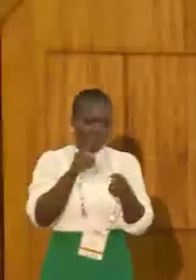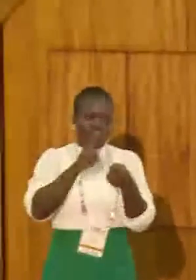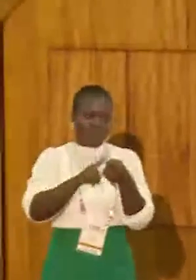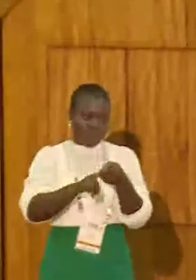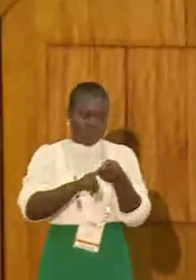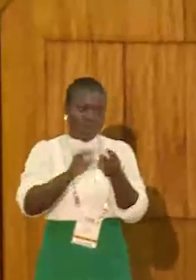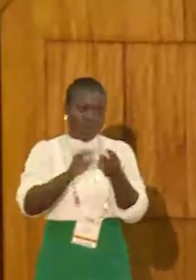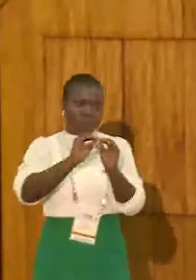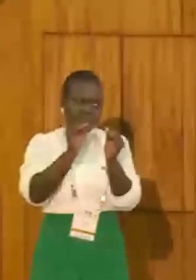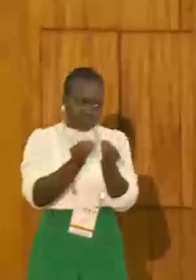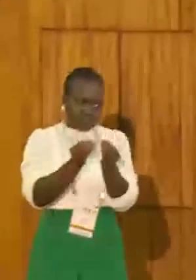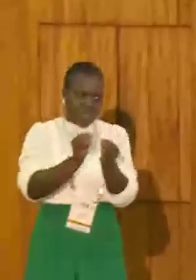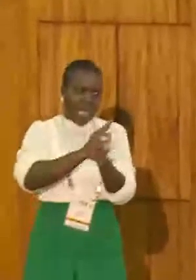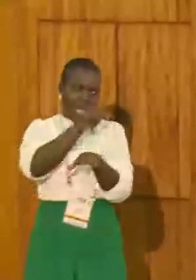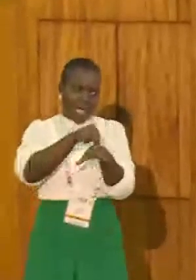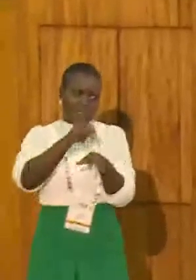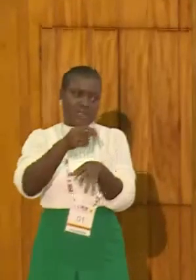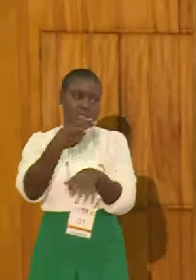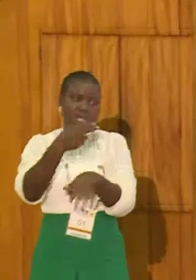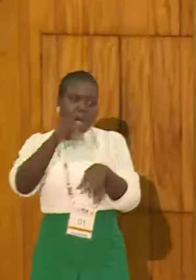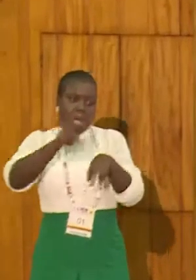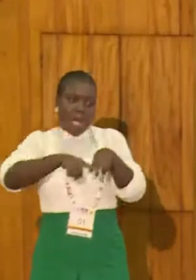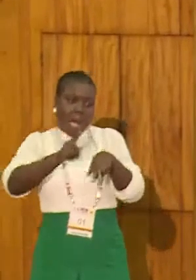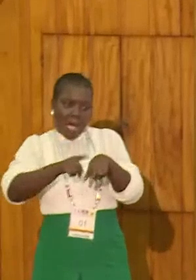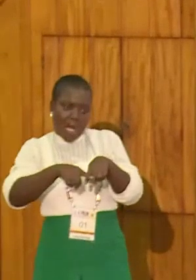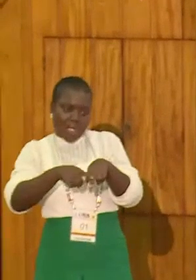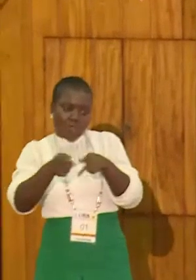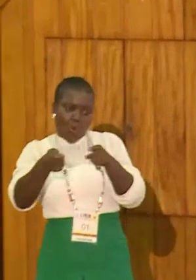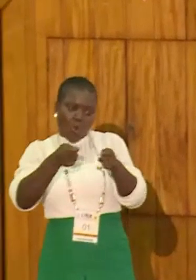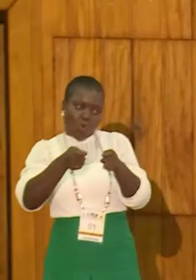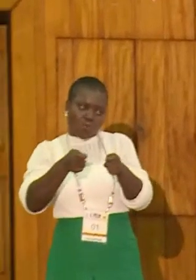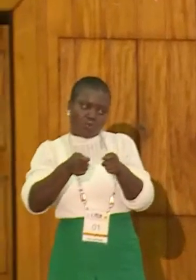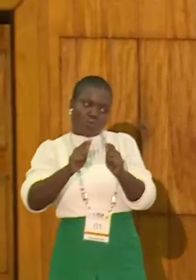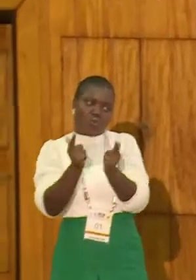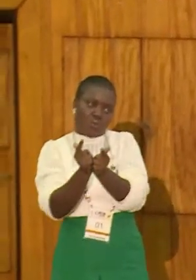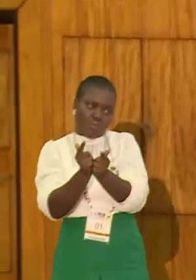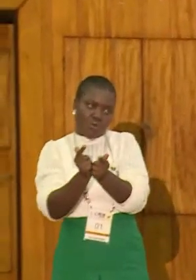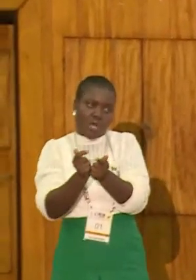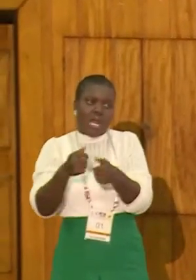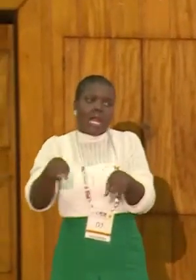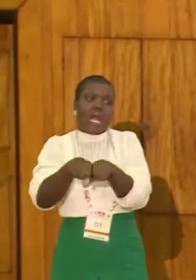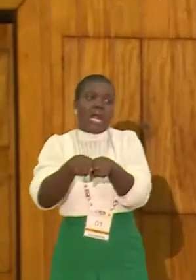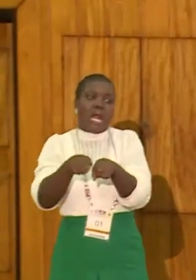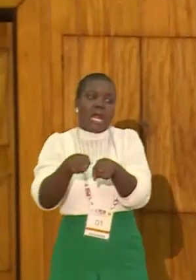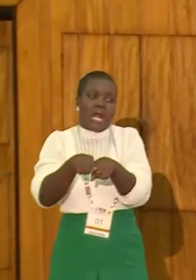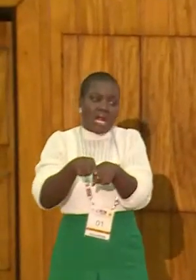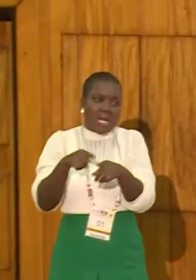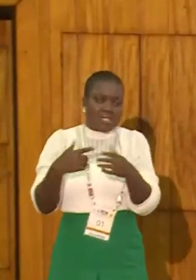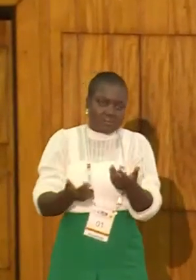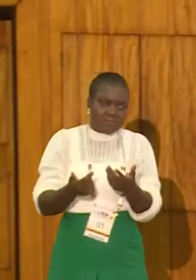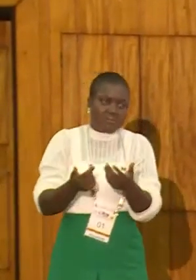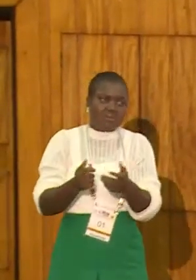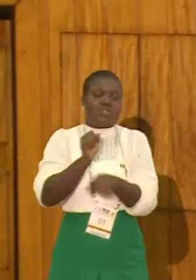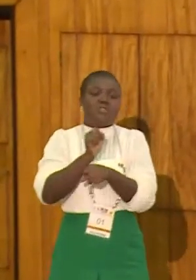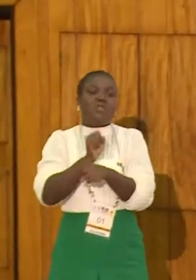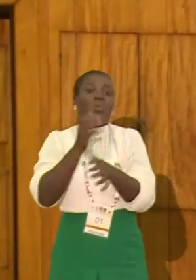like National AIDS Control Agency, which means that as a healthcare worker, if you are just hired before during your onboarding process and before you start